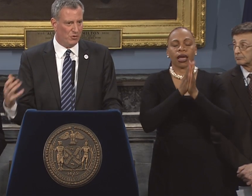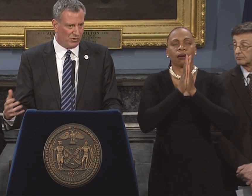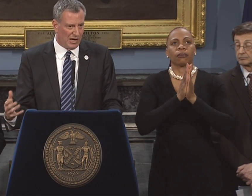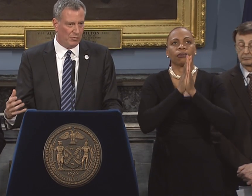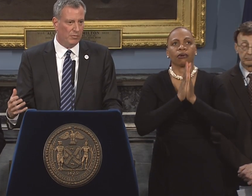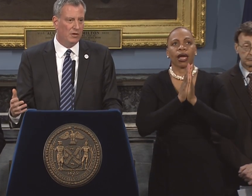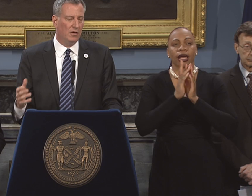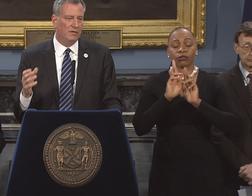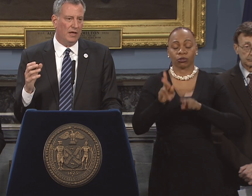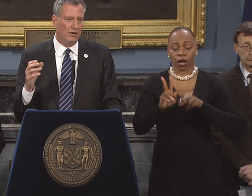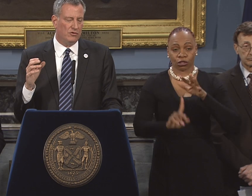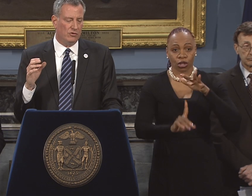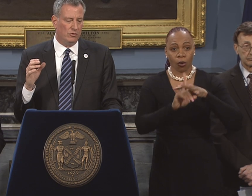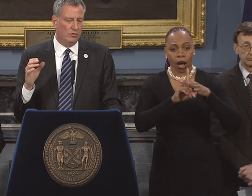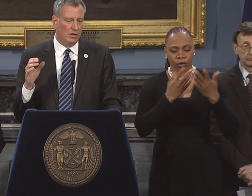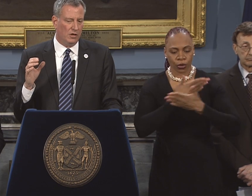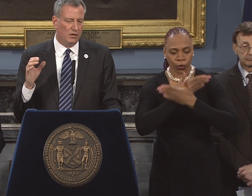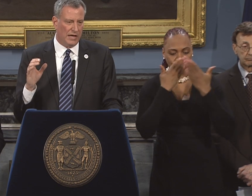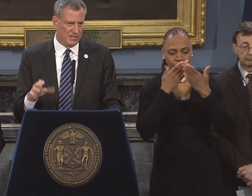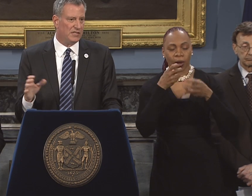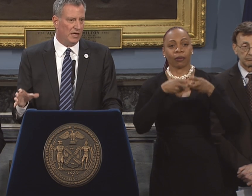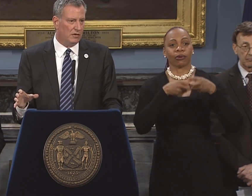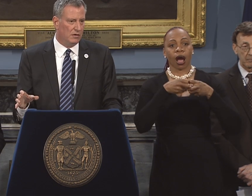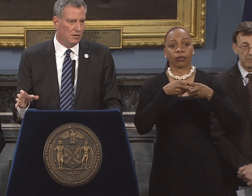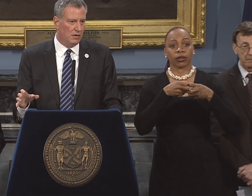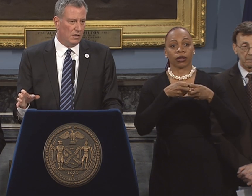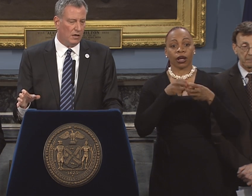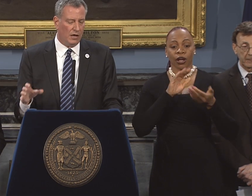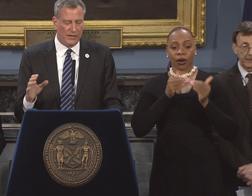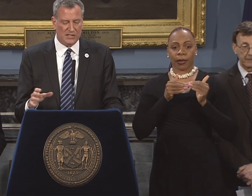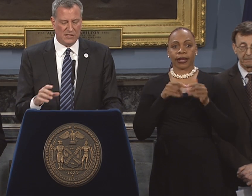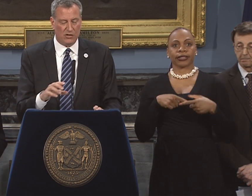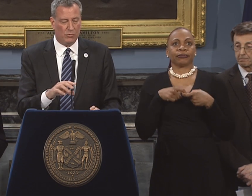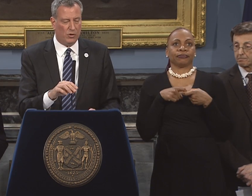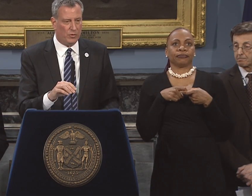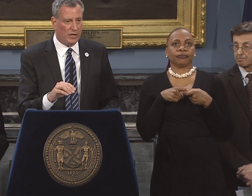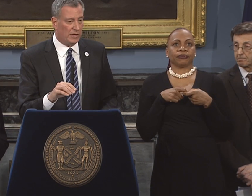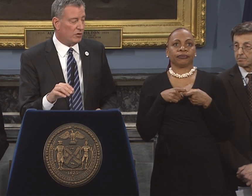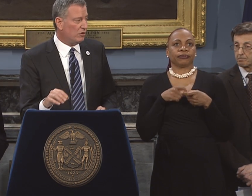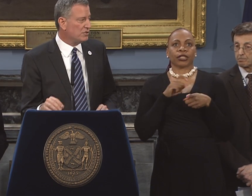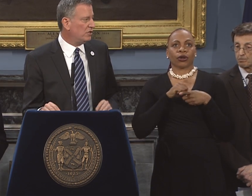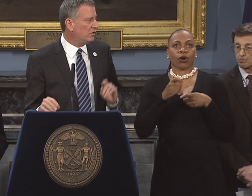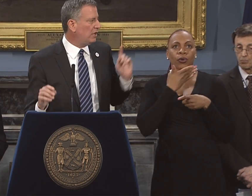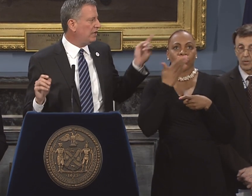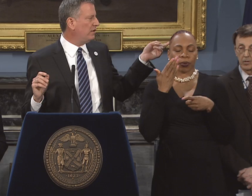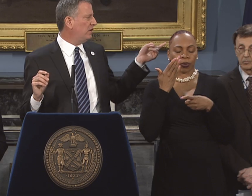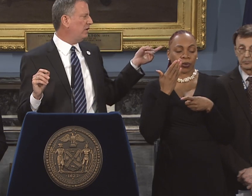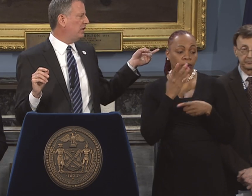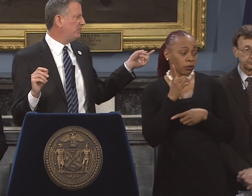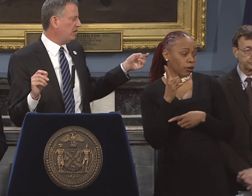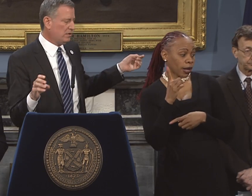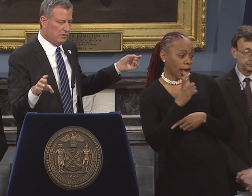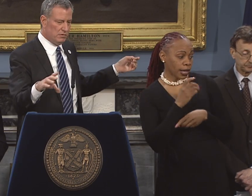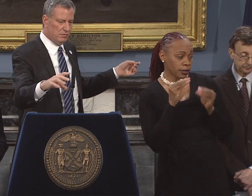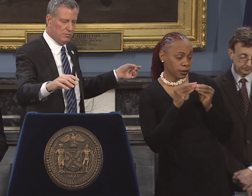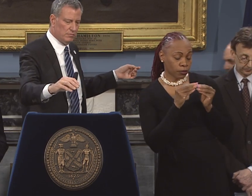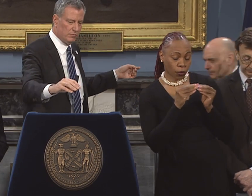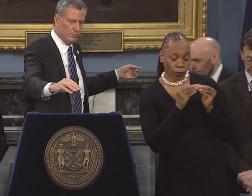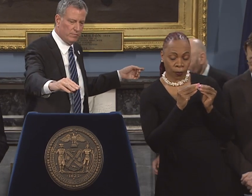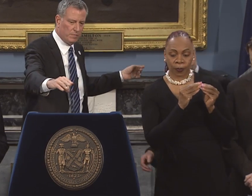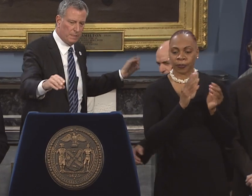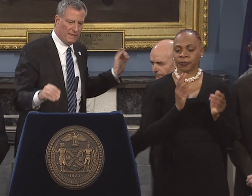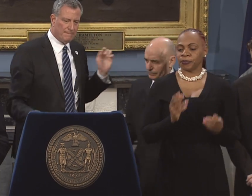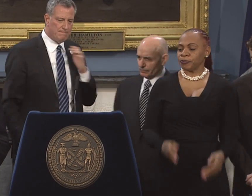shows there's no problem, than to hesitate. And that's the central point we want to get across here. Anything on any uptick?